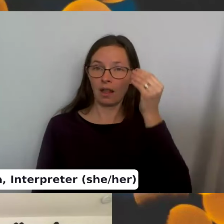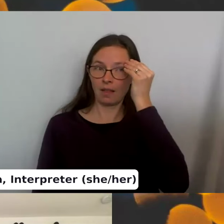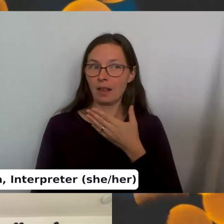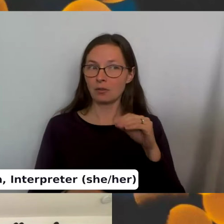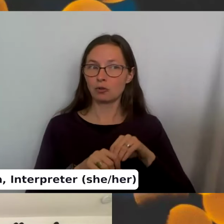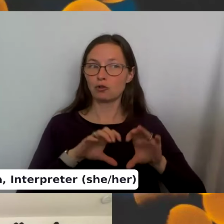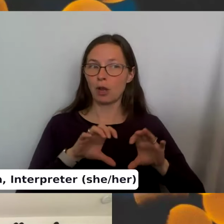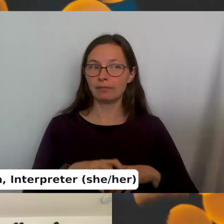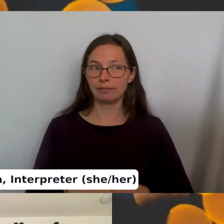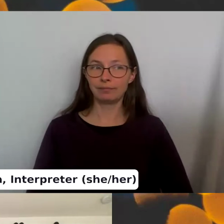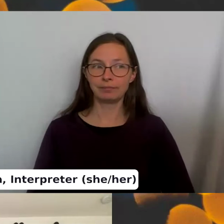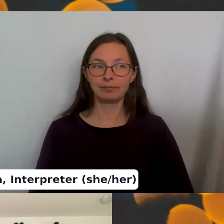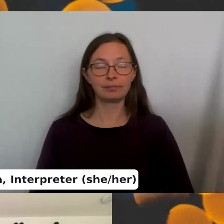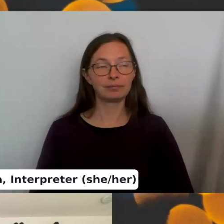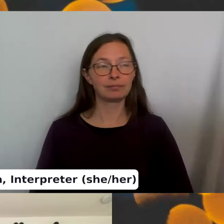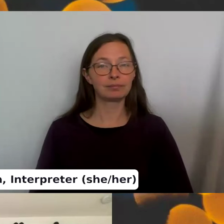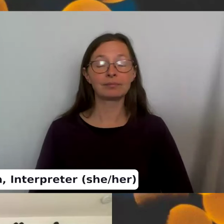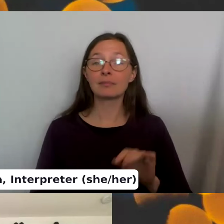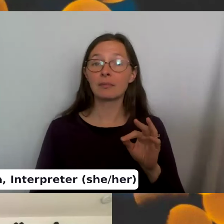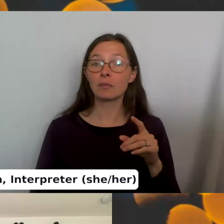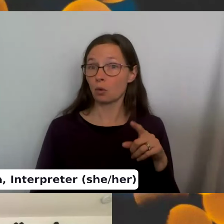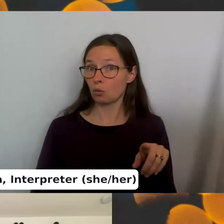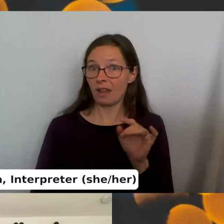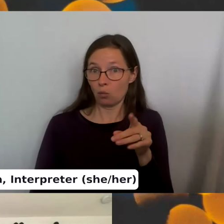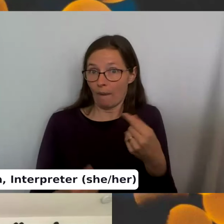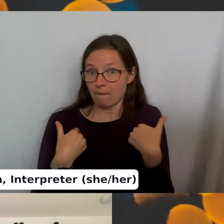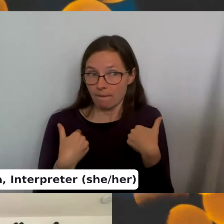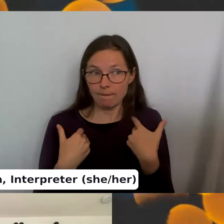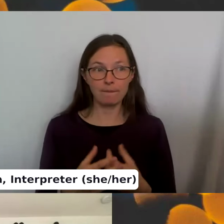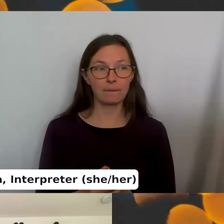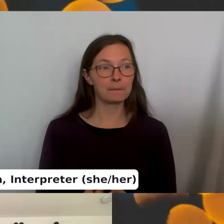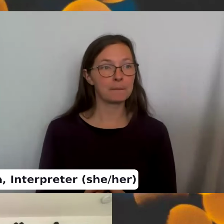chat if you have any cards at hand.